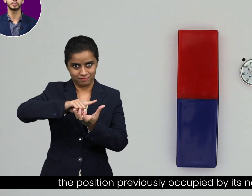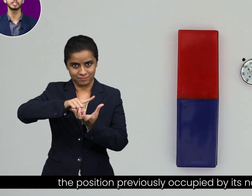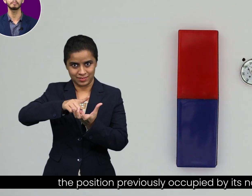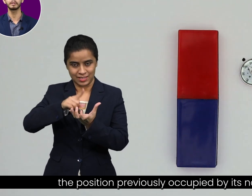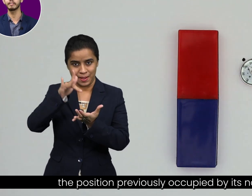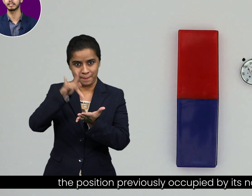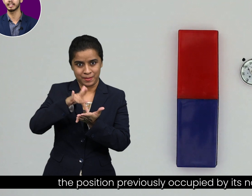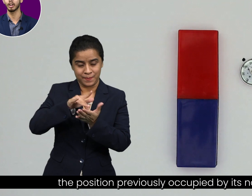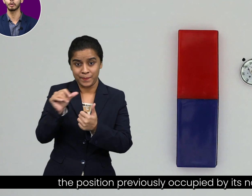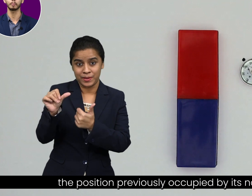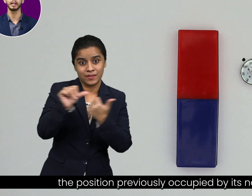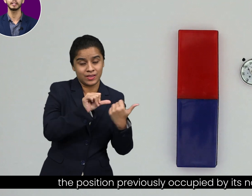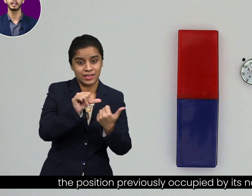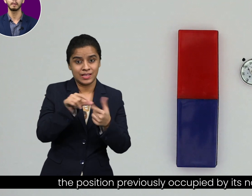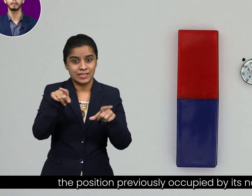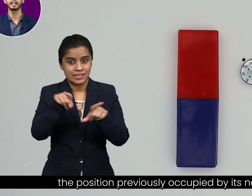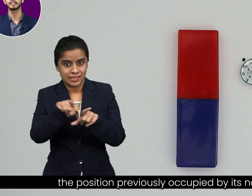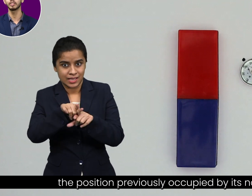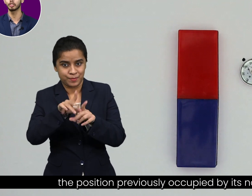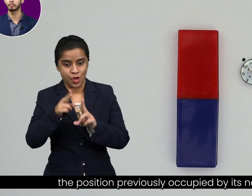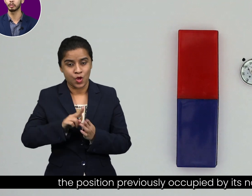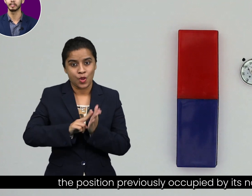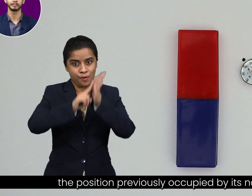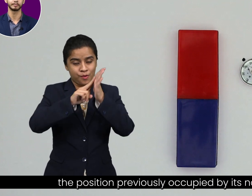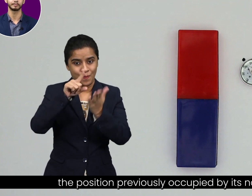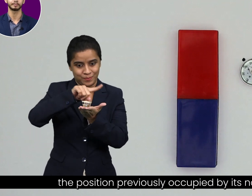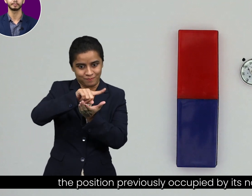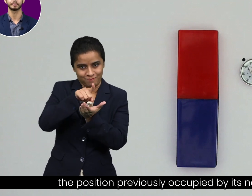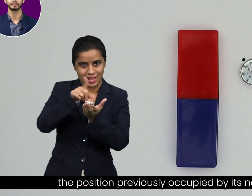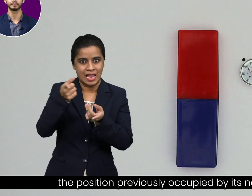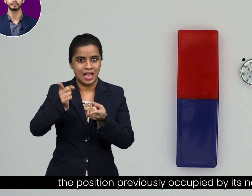the position previously occupied by its north pole.